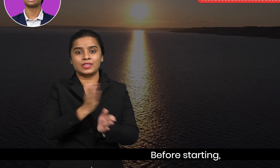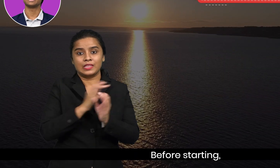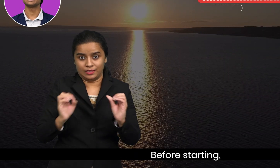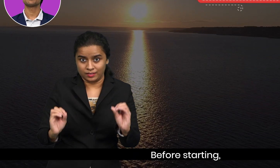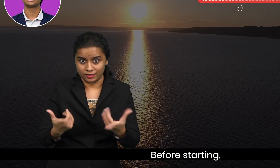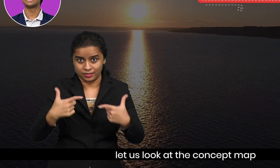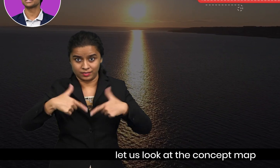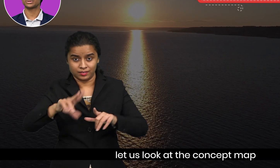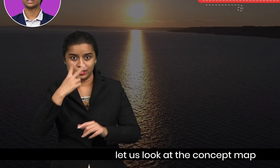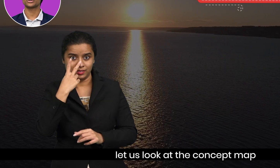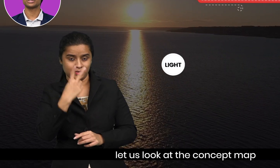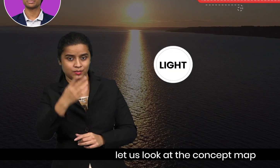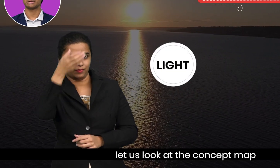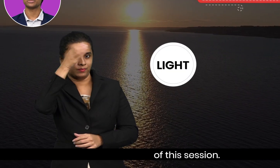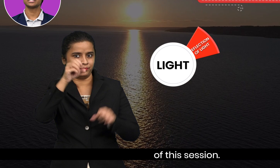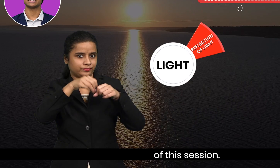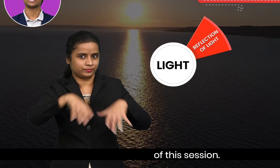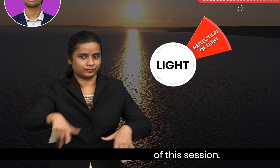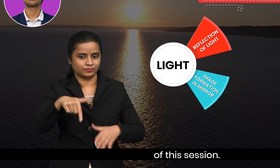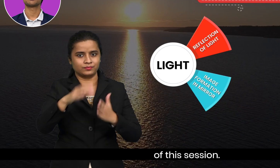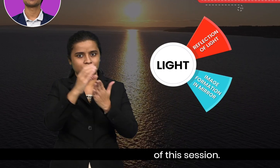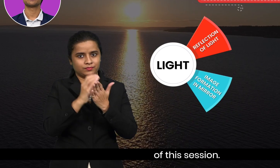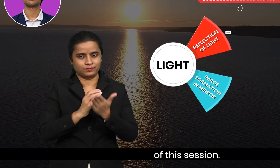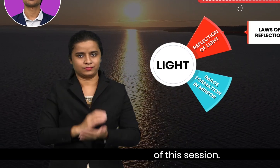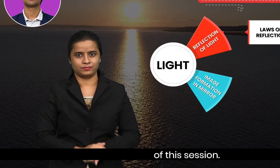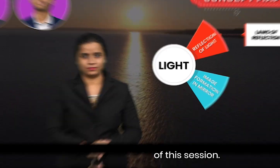Before starting, let us look at the concept map for this session.